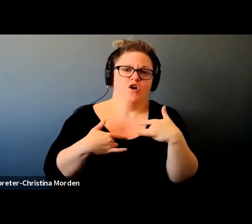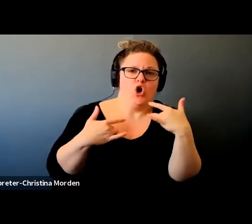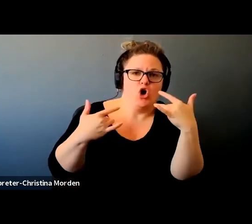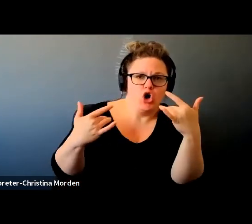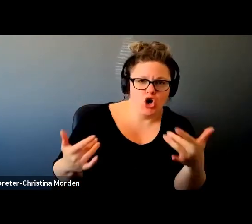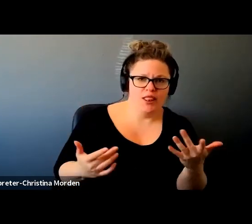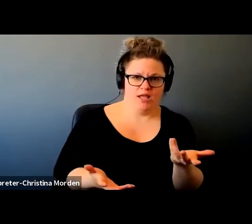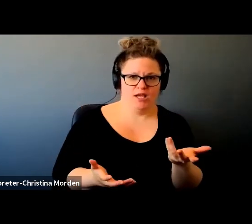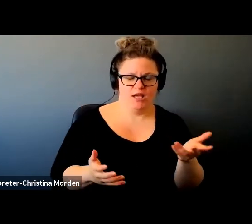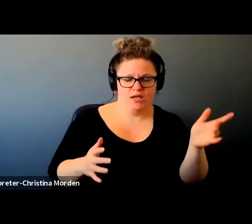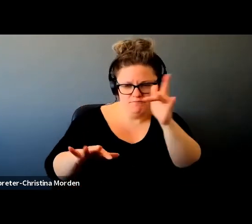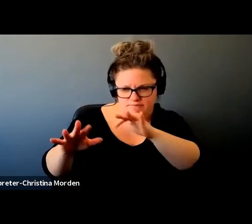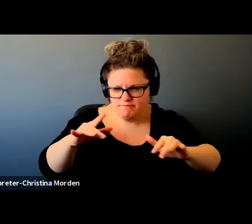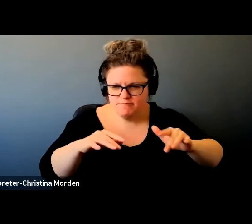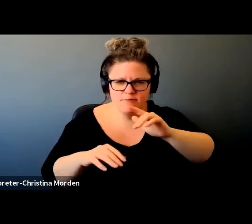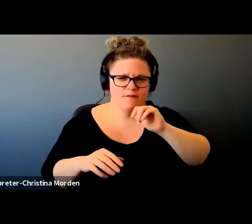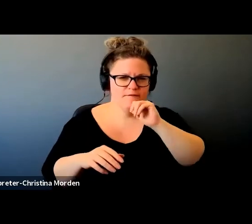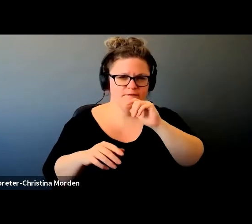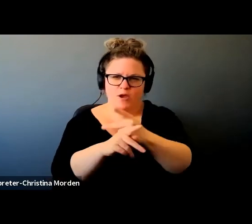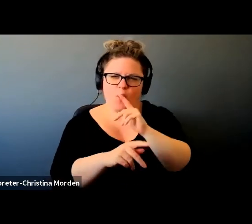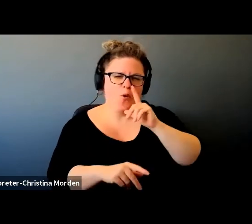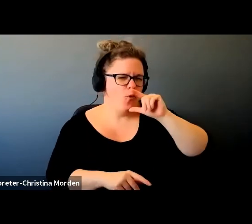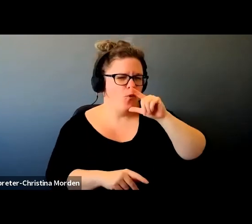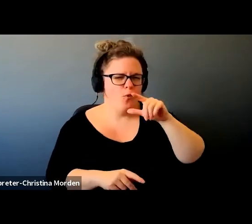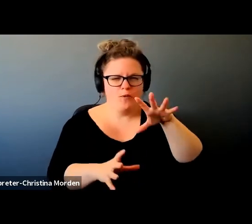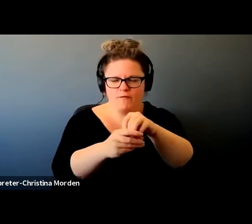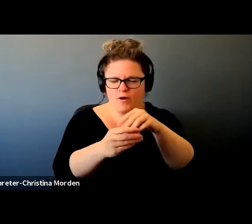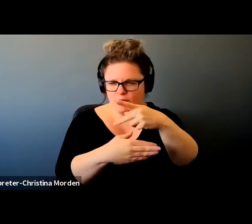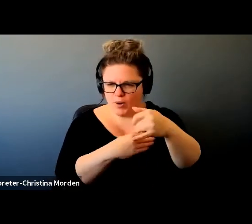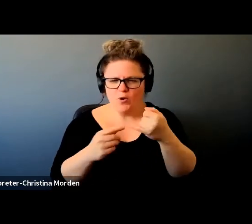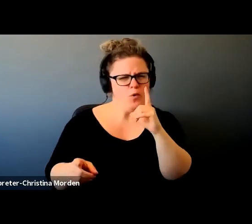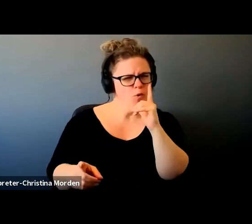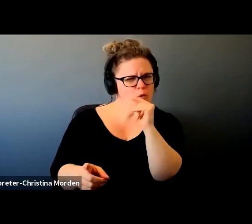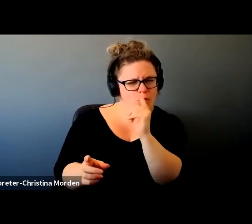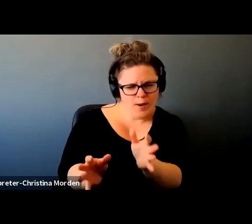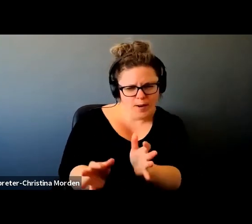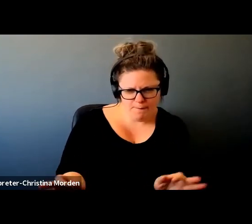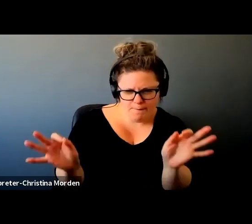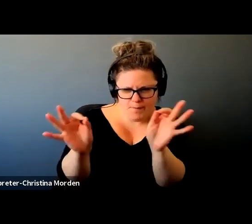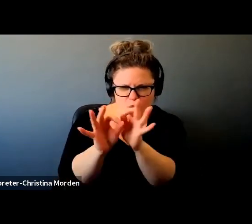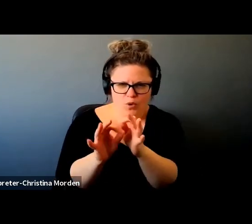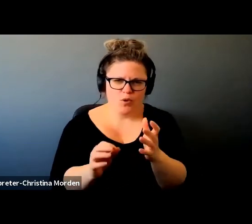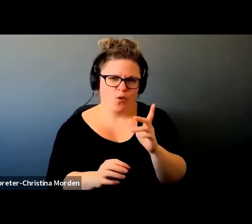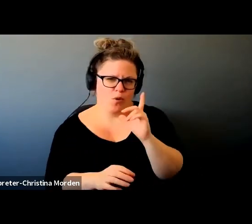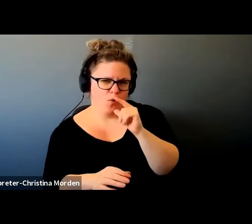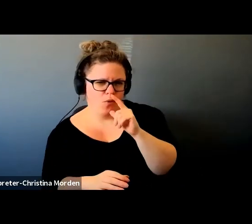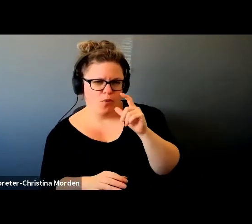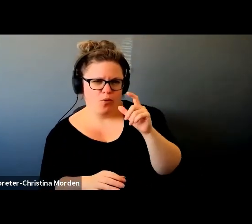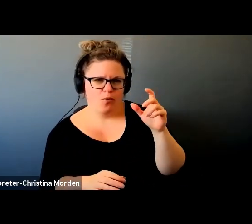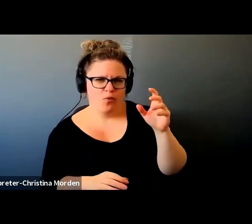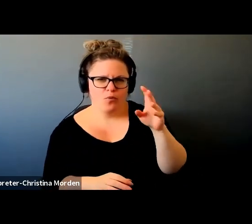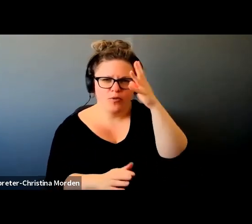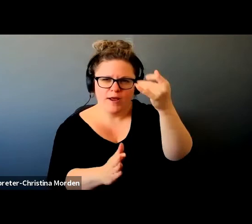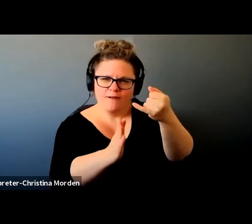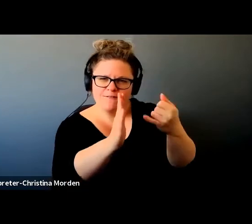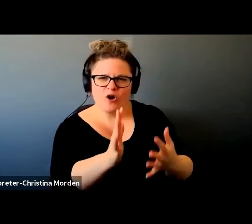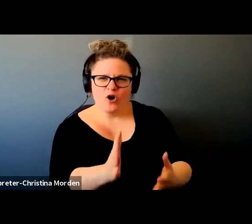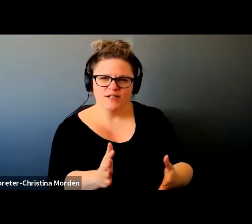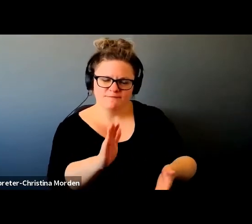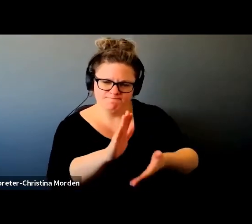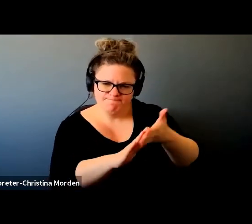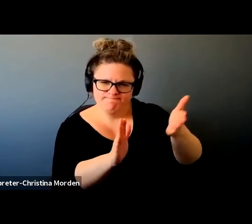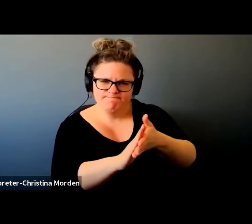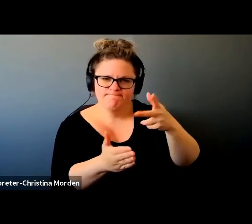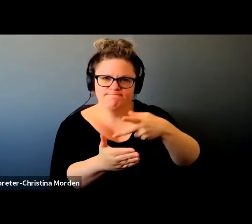is working on the project, who are the people that are important, who really is the creative artist behind the project,